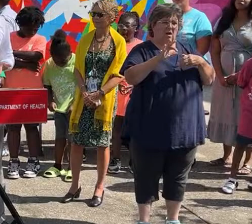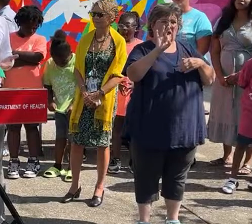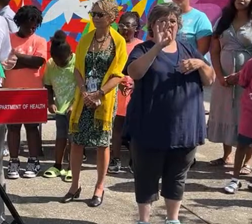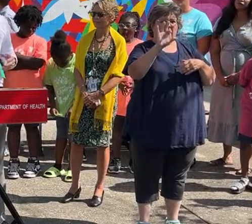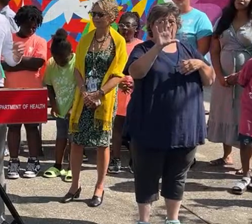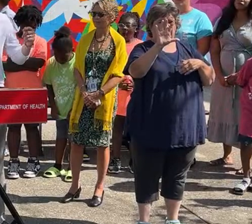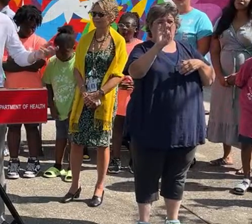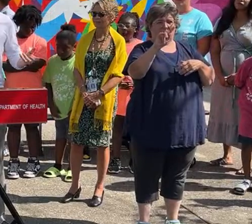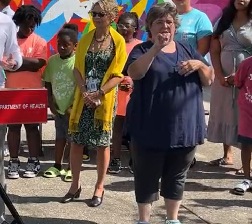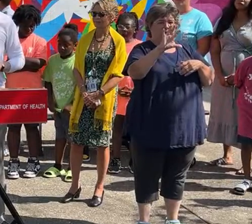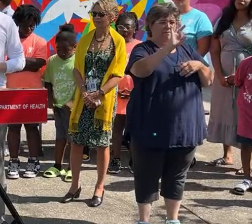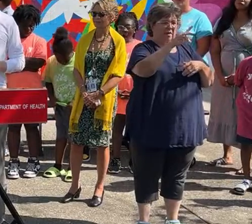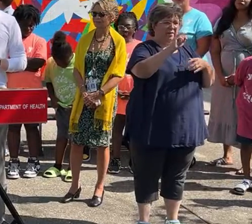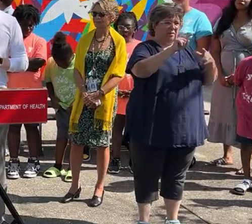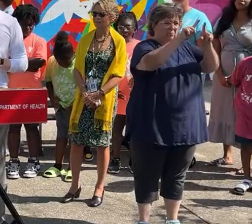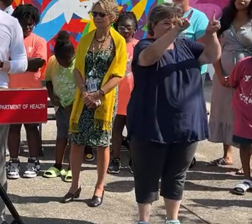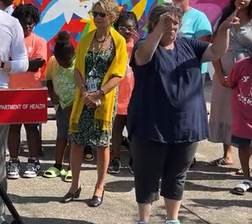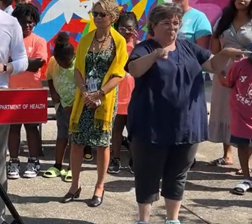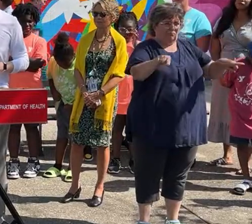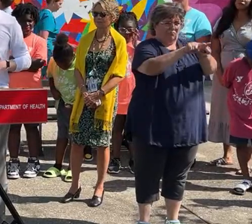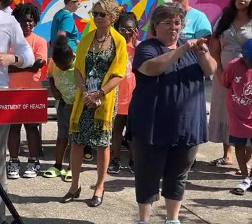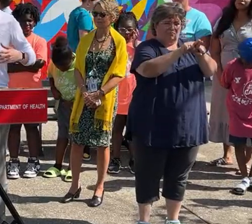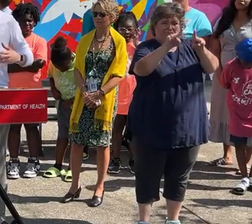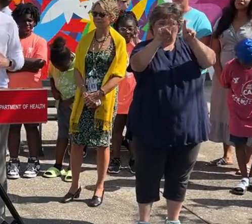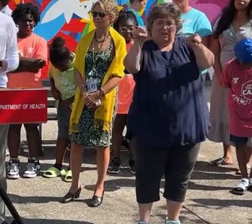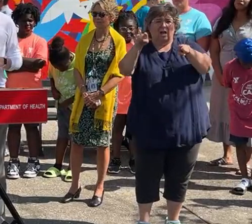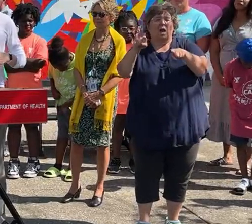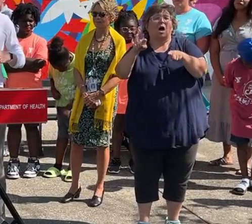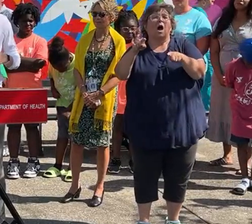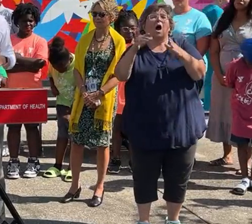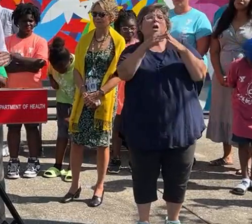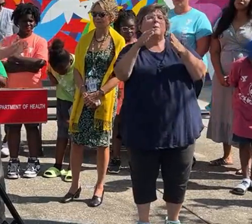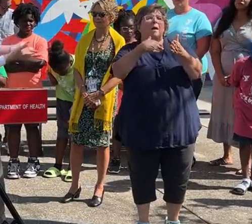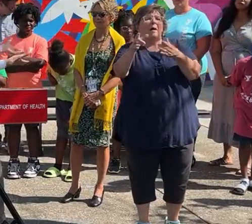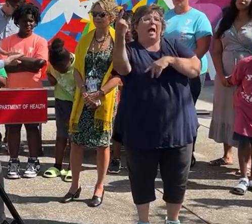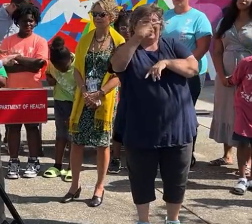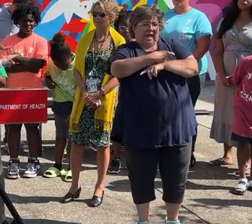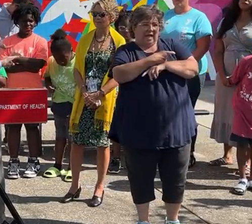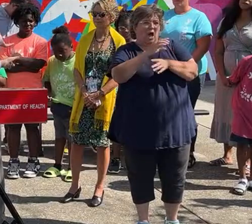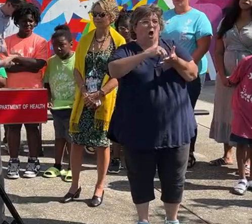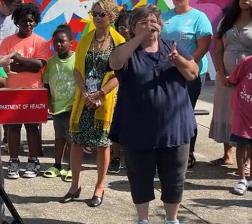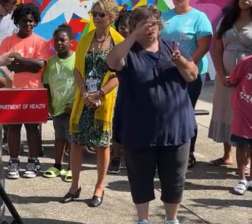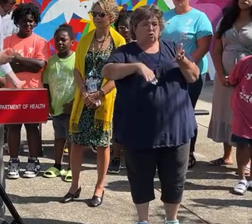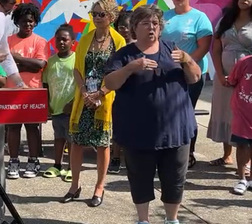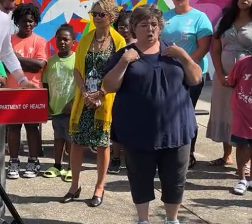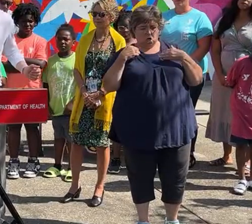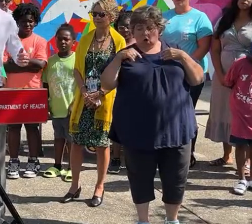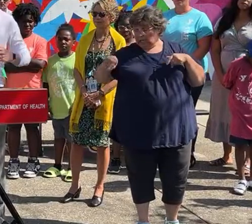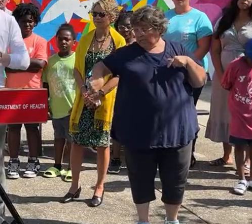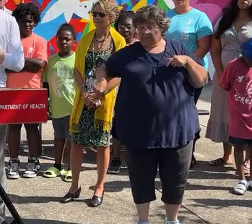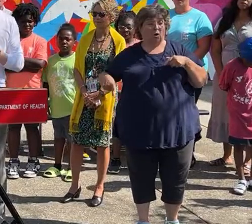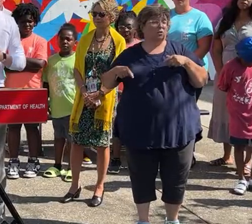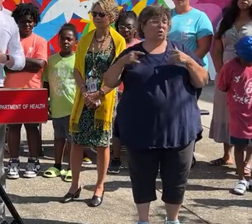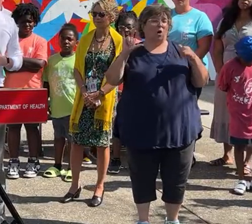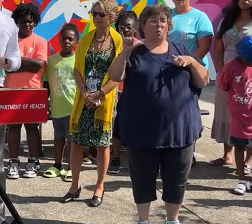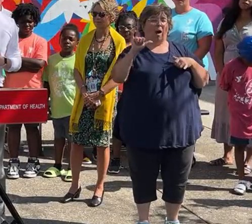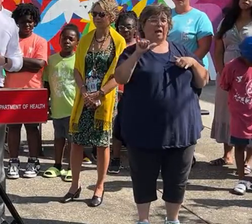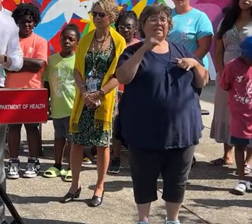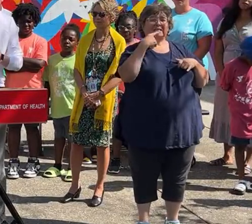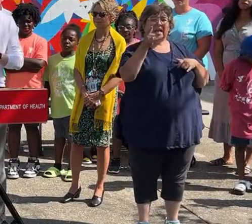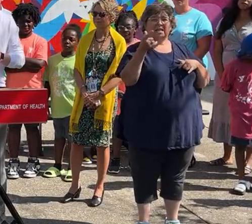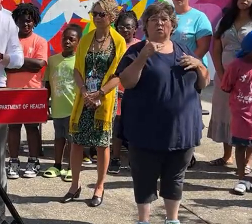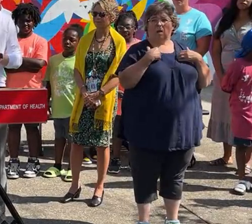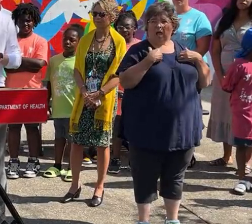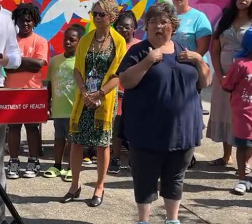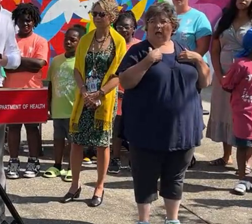by 5-foot sections. We use that to host community paint days. That way, students as young as you see here at the Y, Idris said we